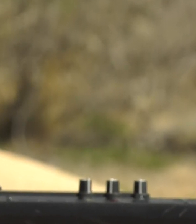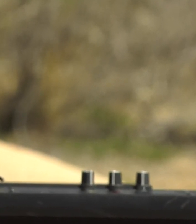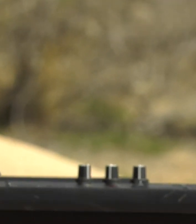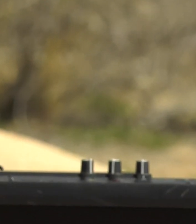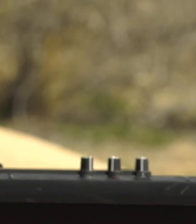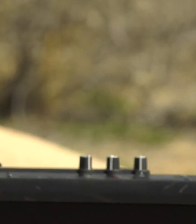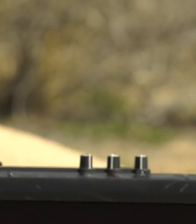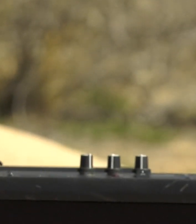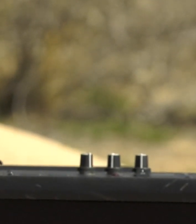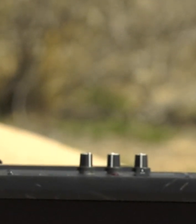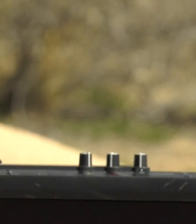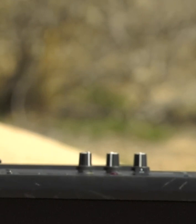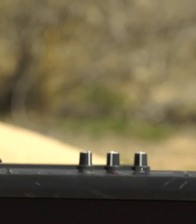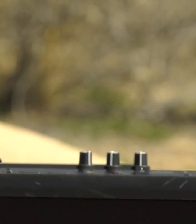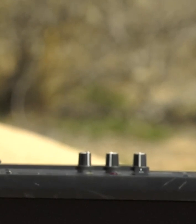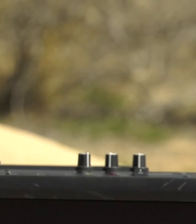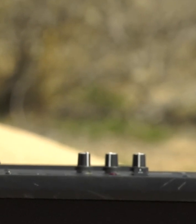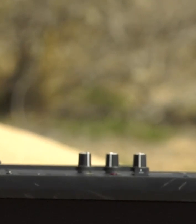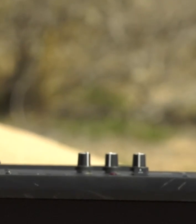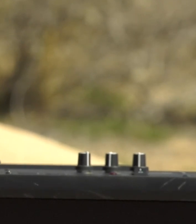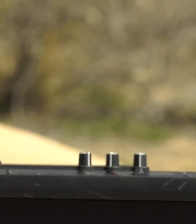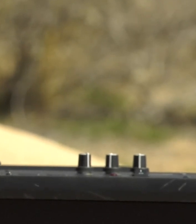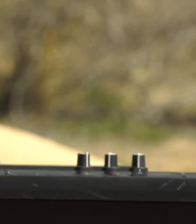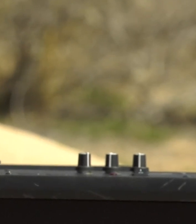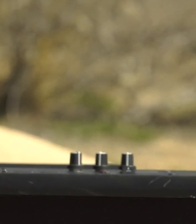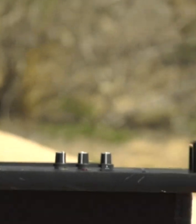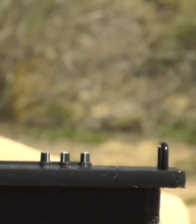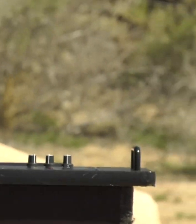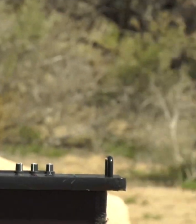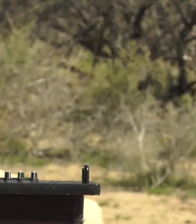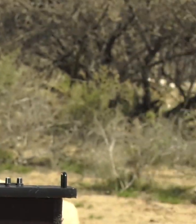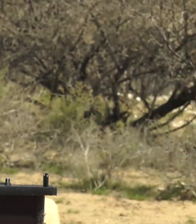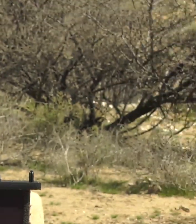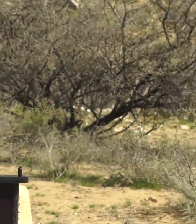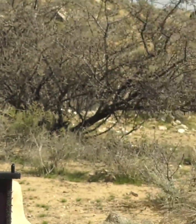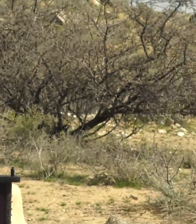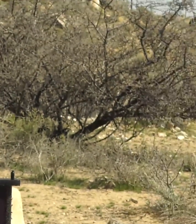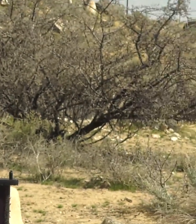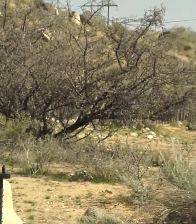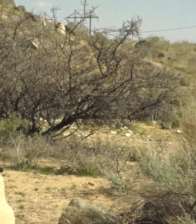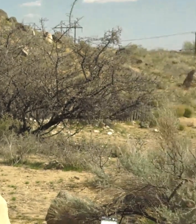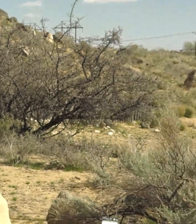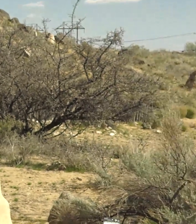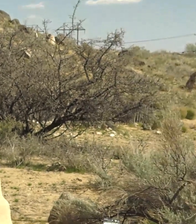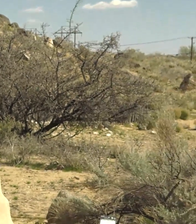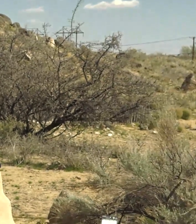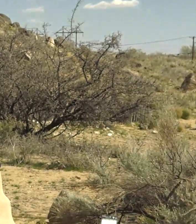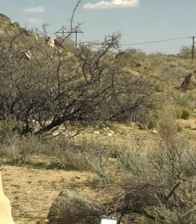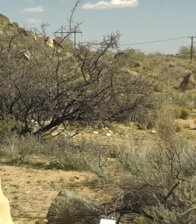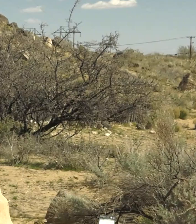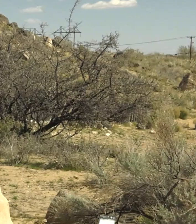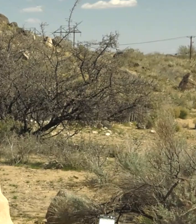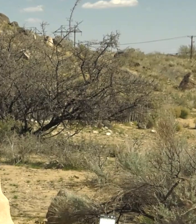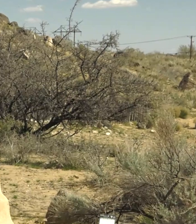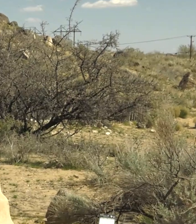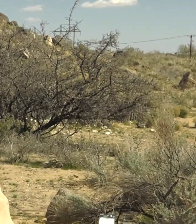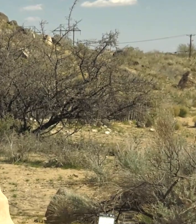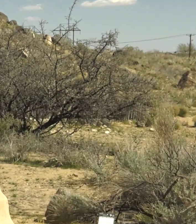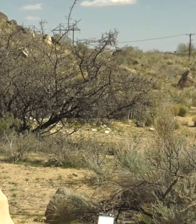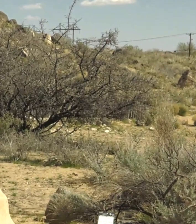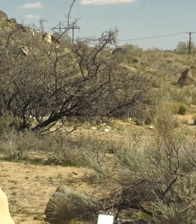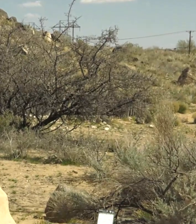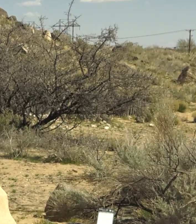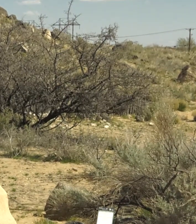where the 81st Street, where the Blue Fair Park and Horseman's Complex is. Oh, I know.